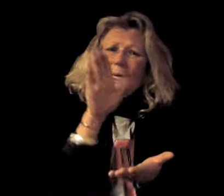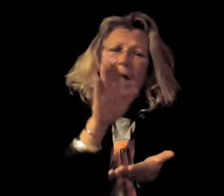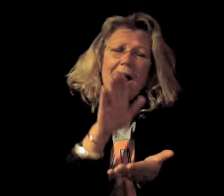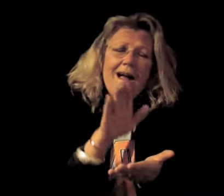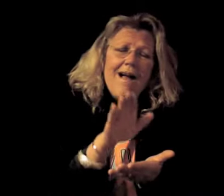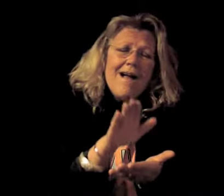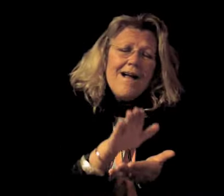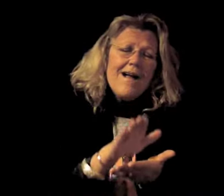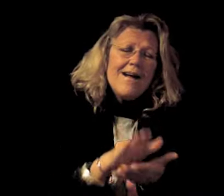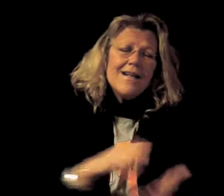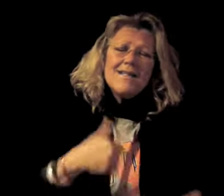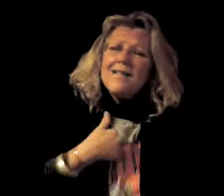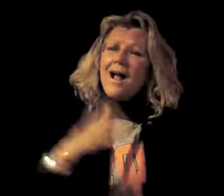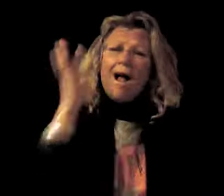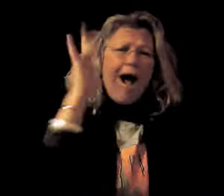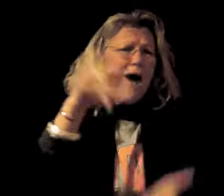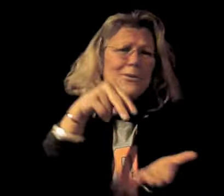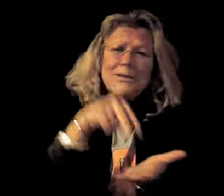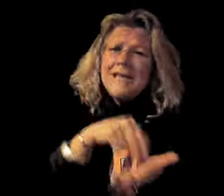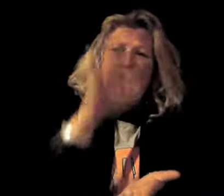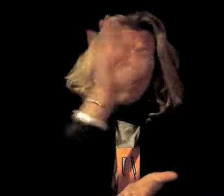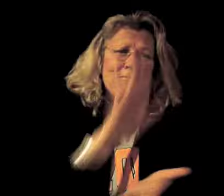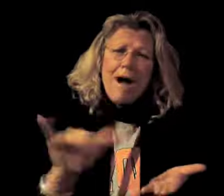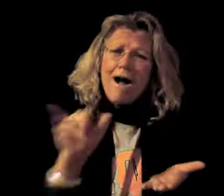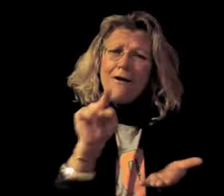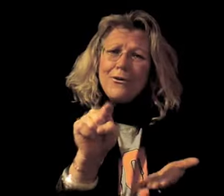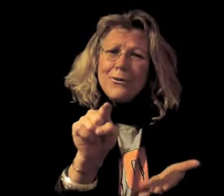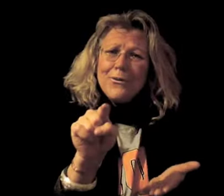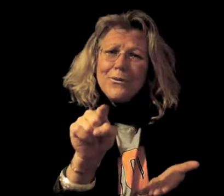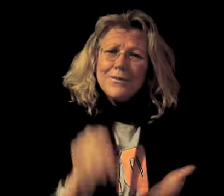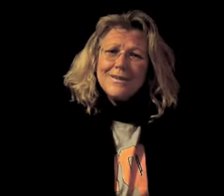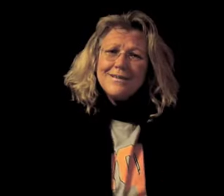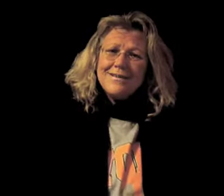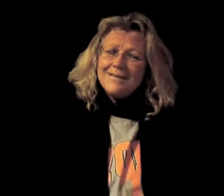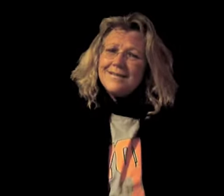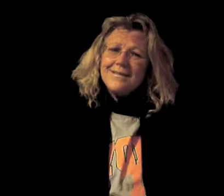you less. I'll stand by you.